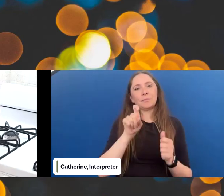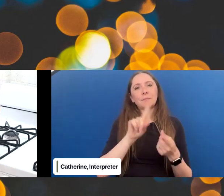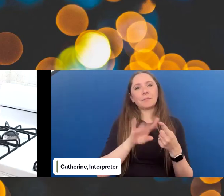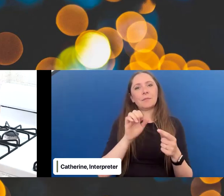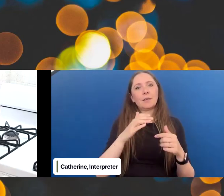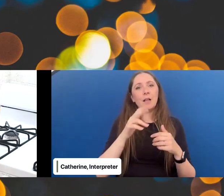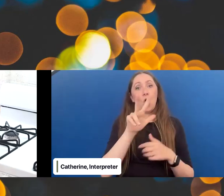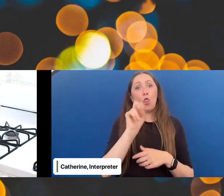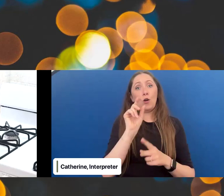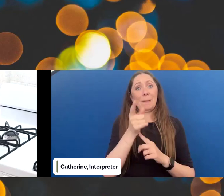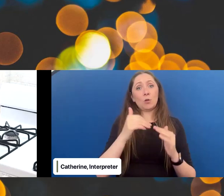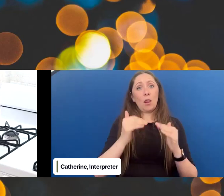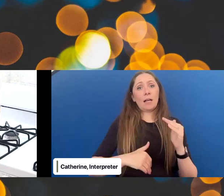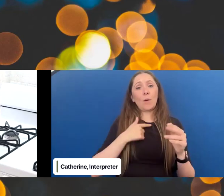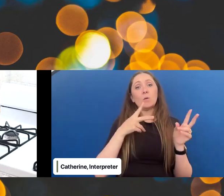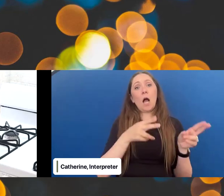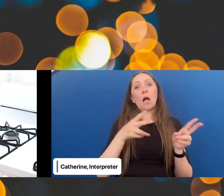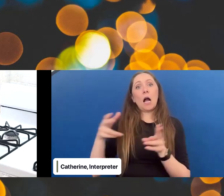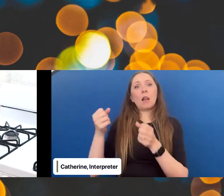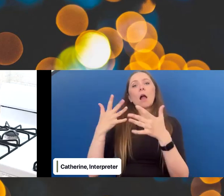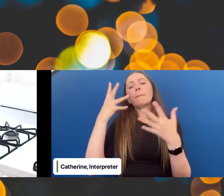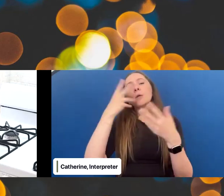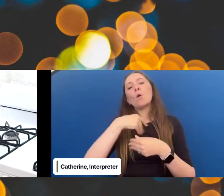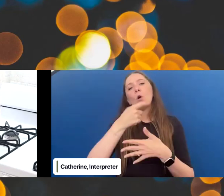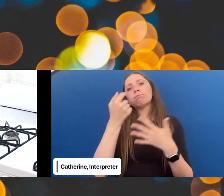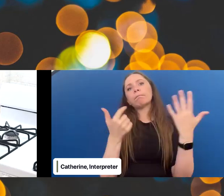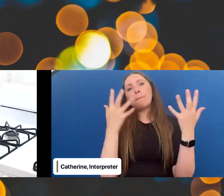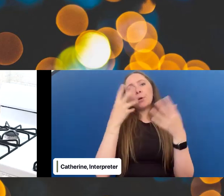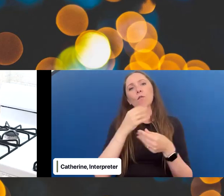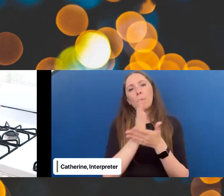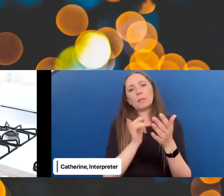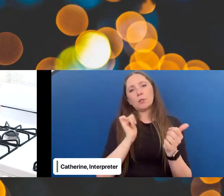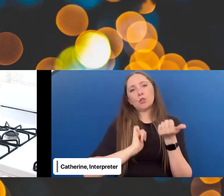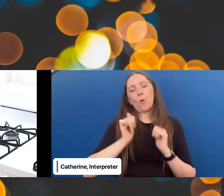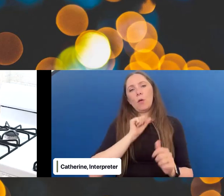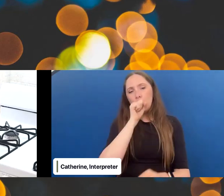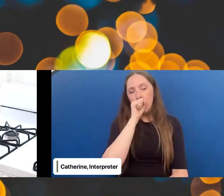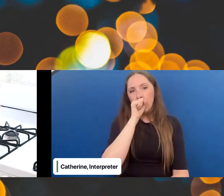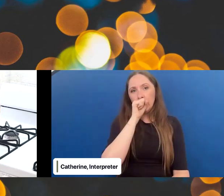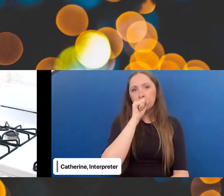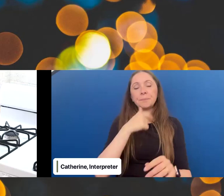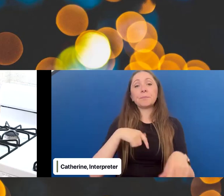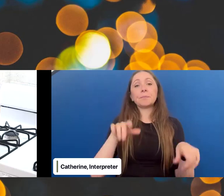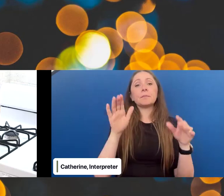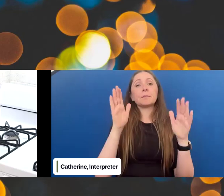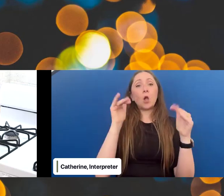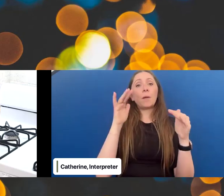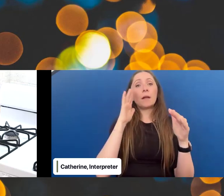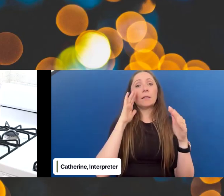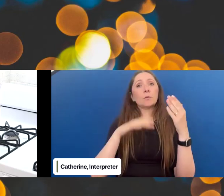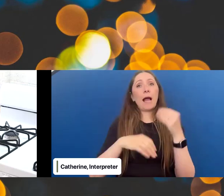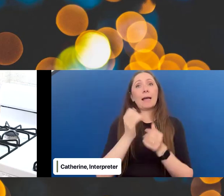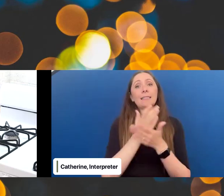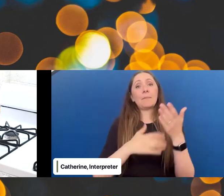30 minutes or less, unfortunately. So we cut out so many beautiful gems. And I was hoping they'd do some extra bonus scenes,